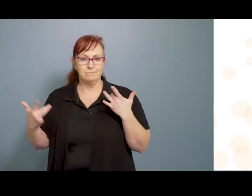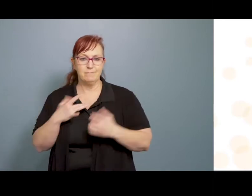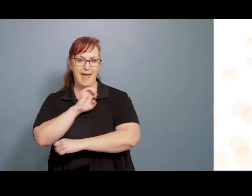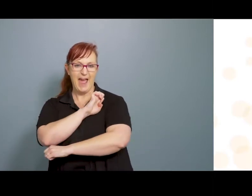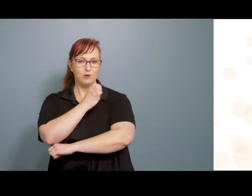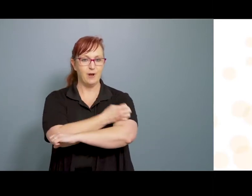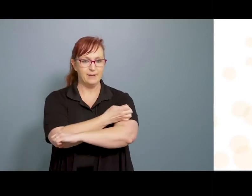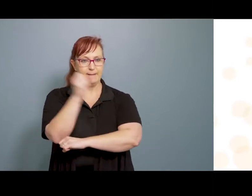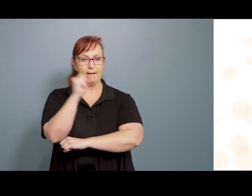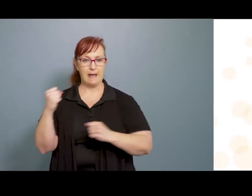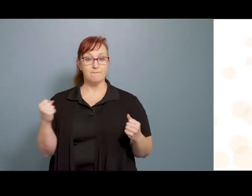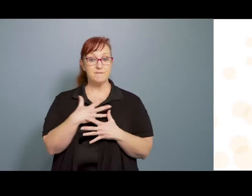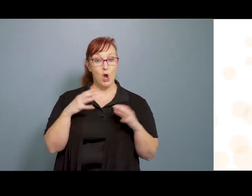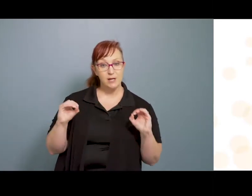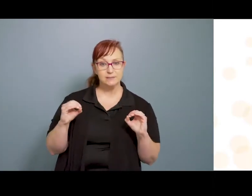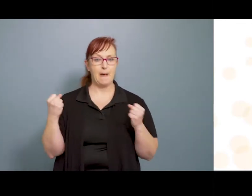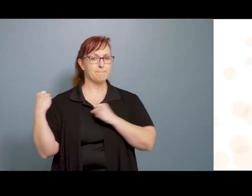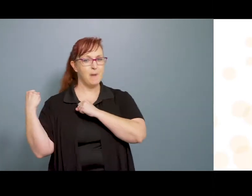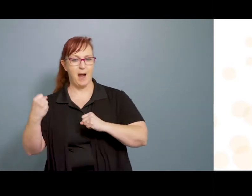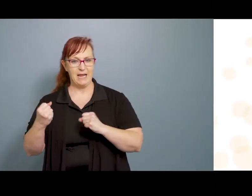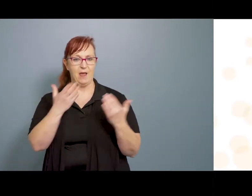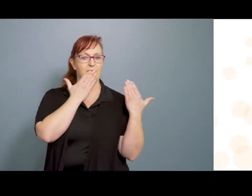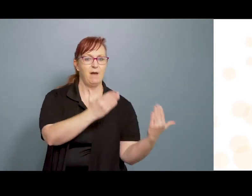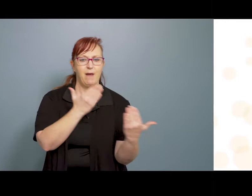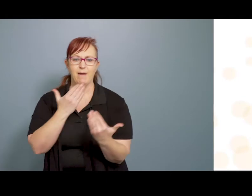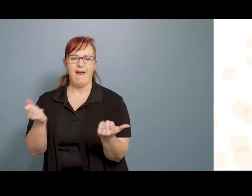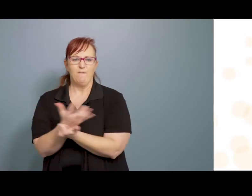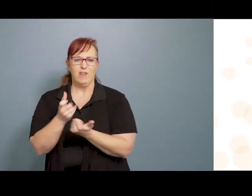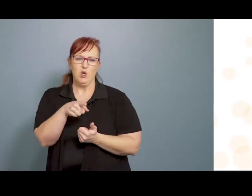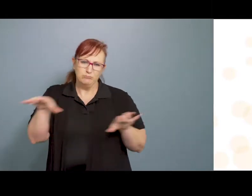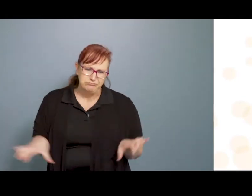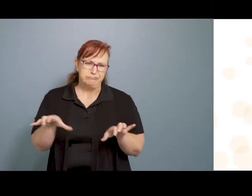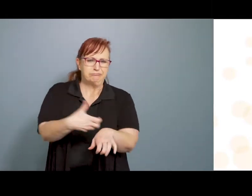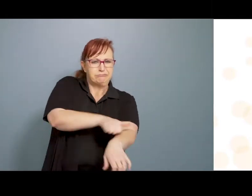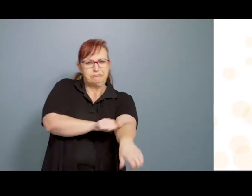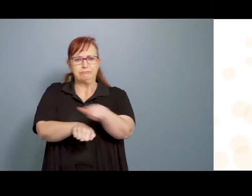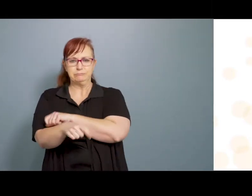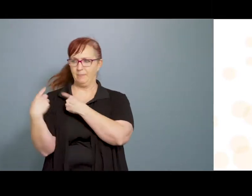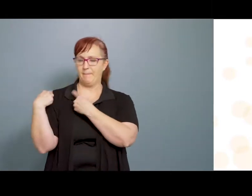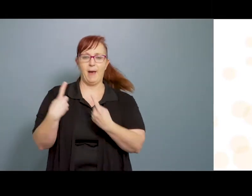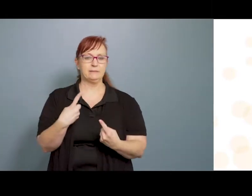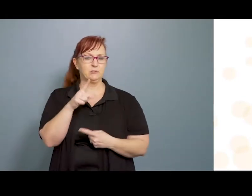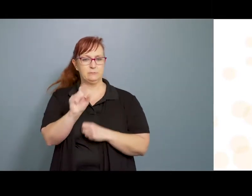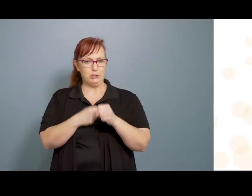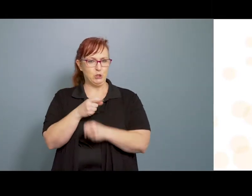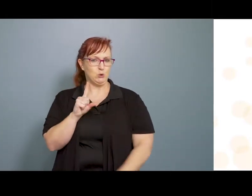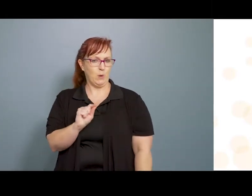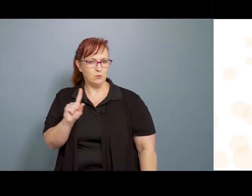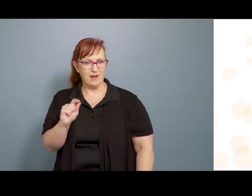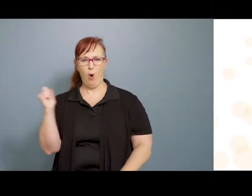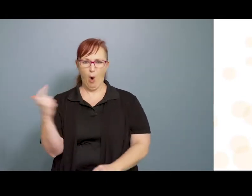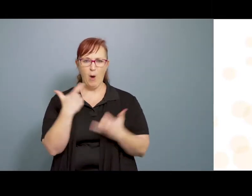and fearless. Thank you all for what you've done this past year in 2020. And let's all